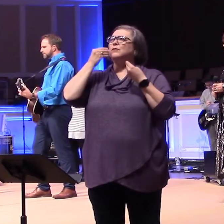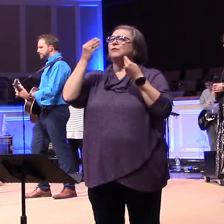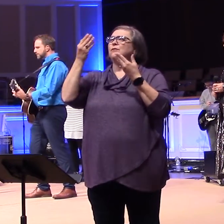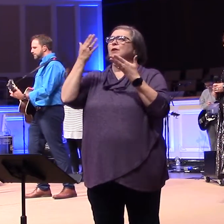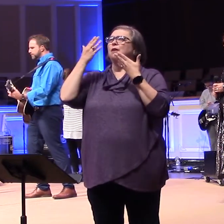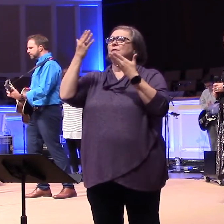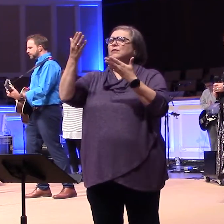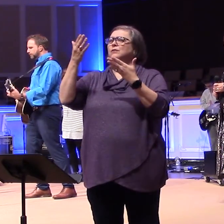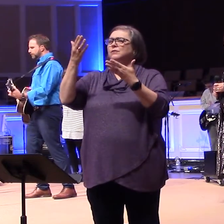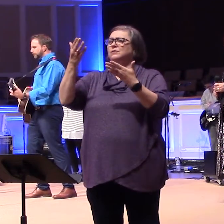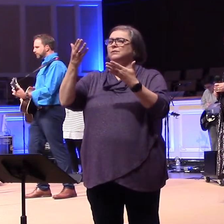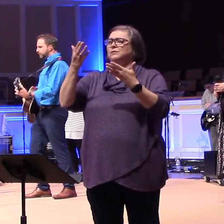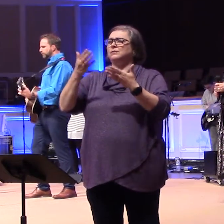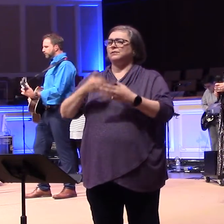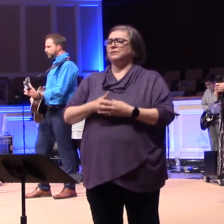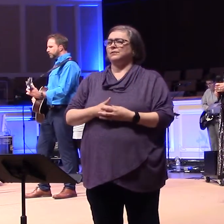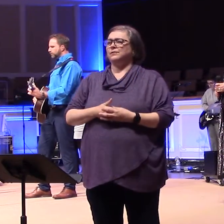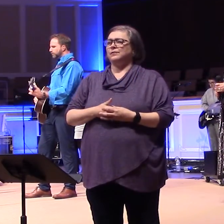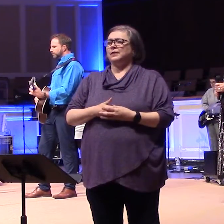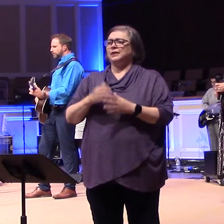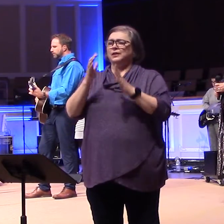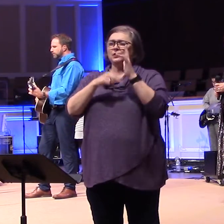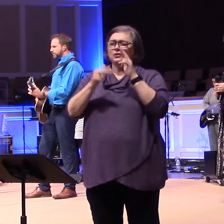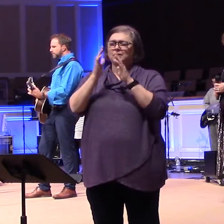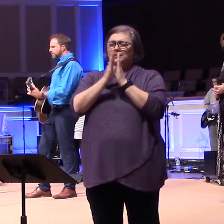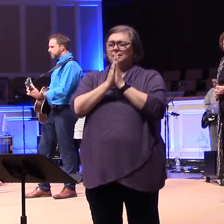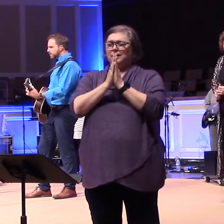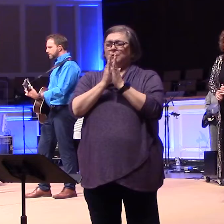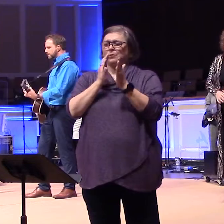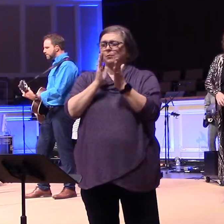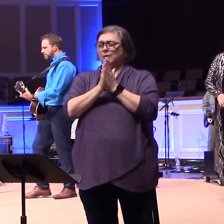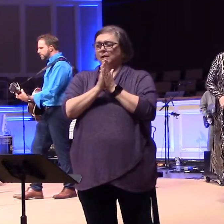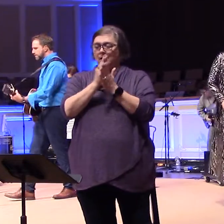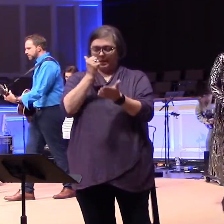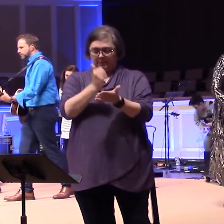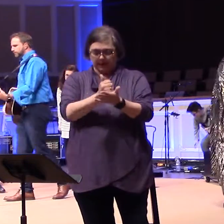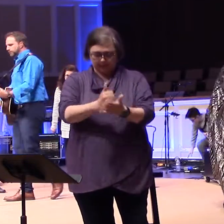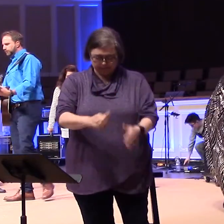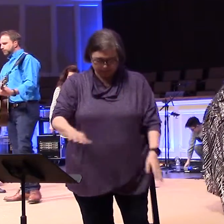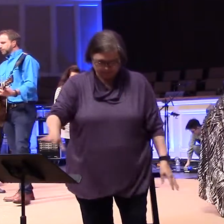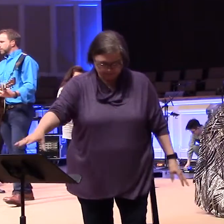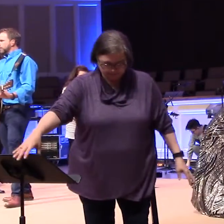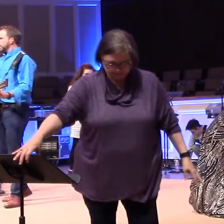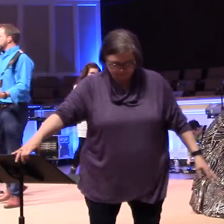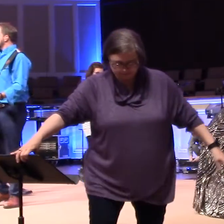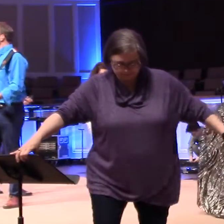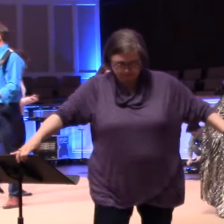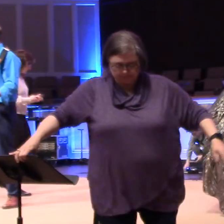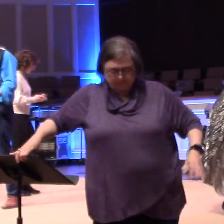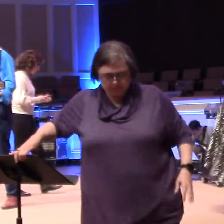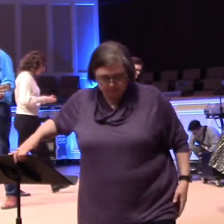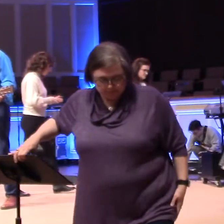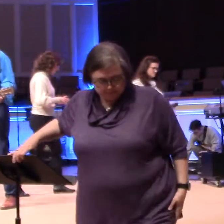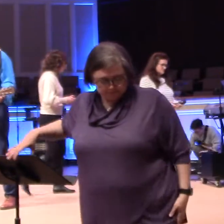I pray that your spirit would make it so in Jesus' name. Amen. Amen.